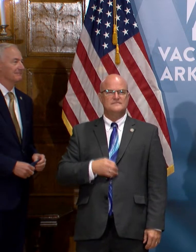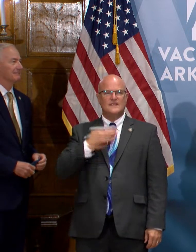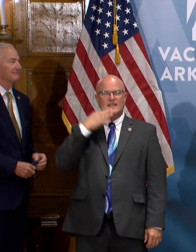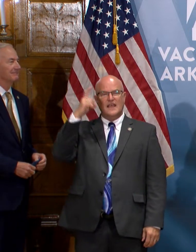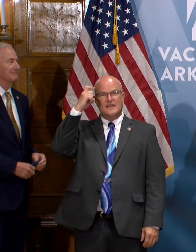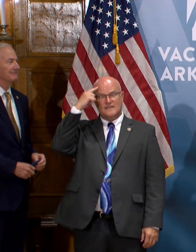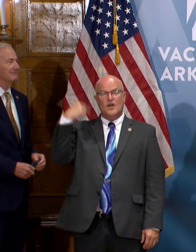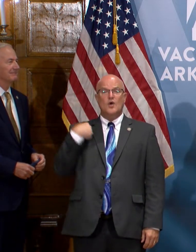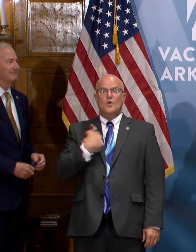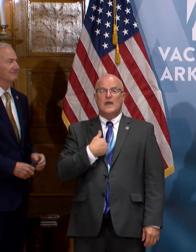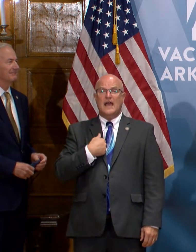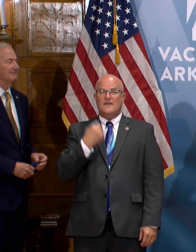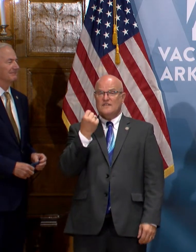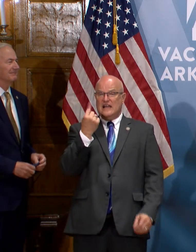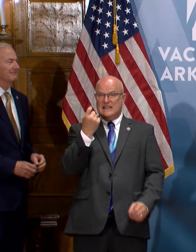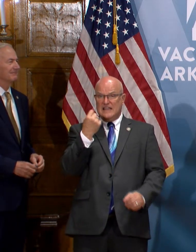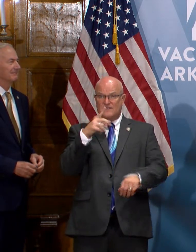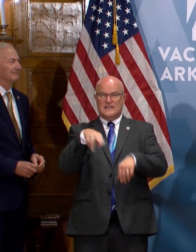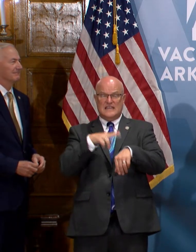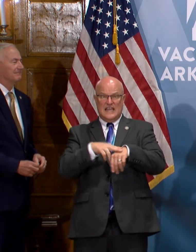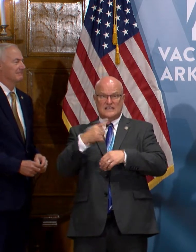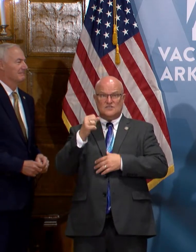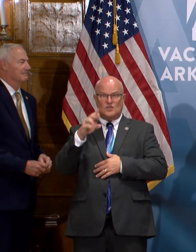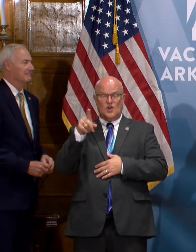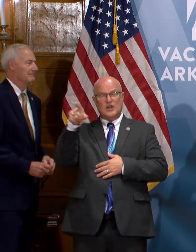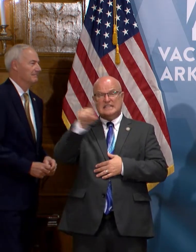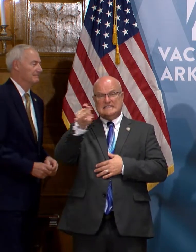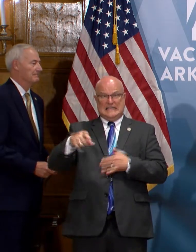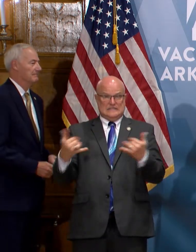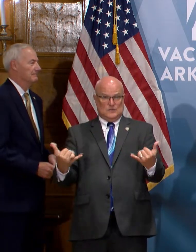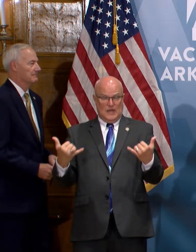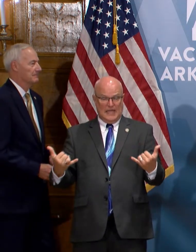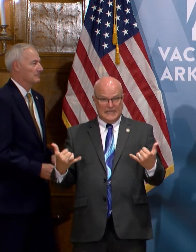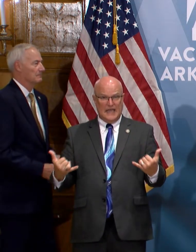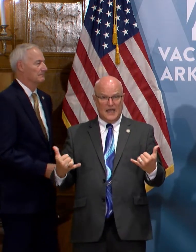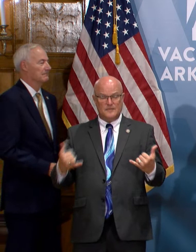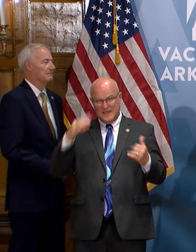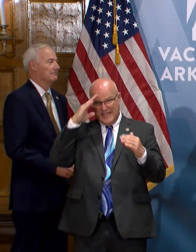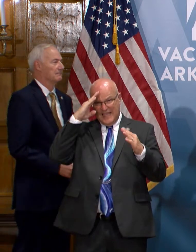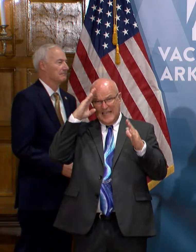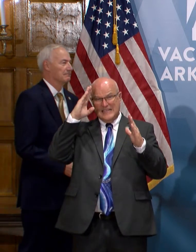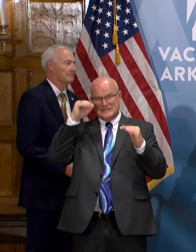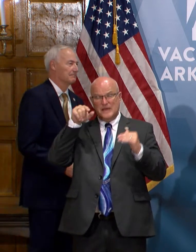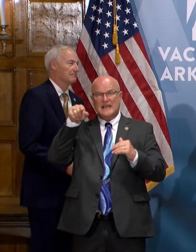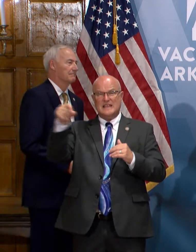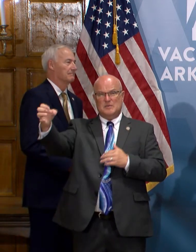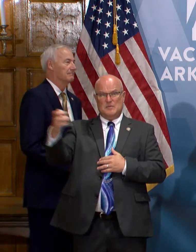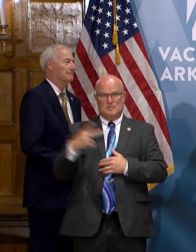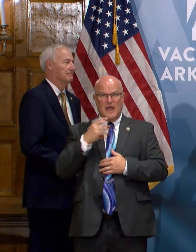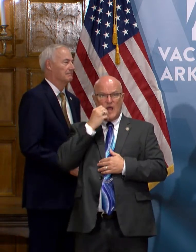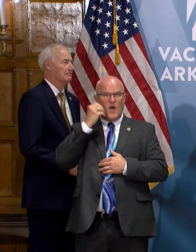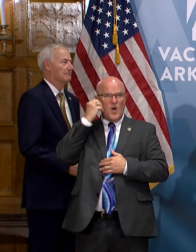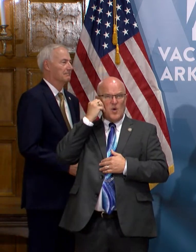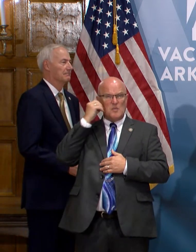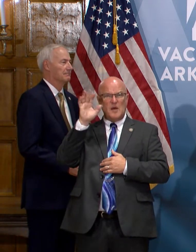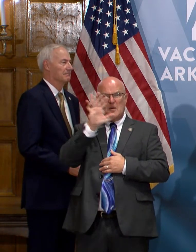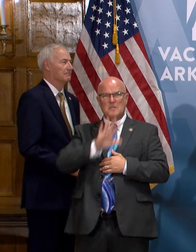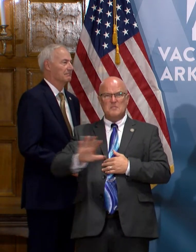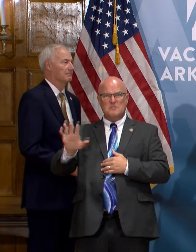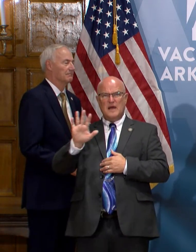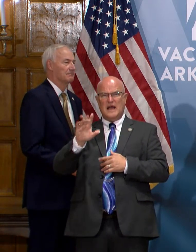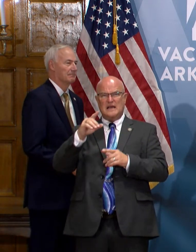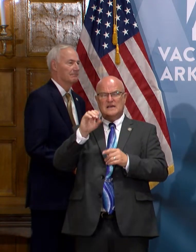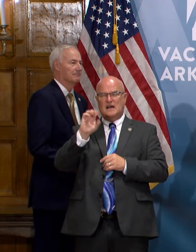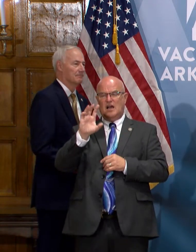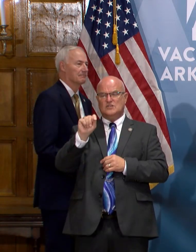Thank you, Governor. We have 11 National Guardsmen down in Texas right now, and we expect they will be back home and released by the 24th